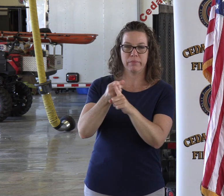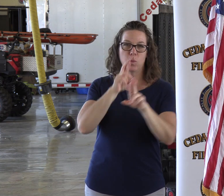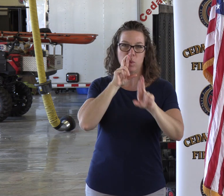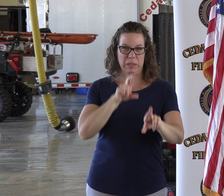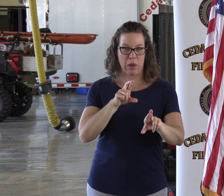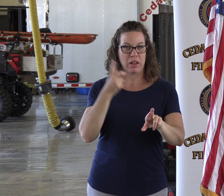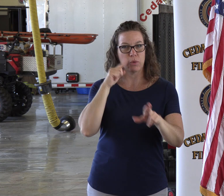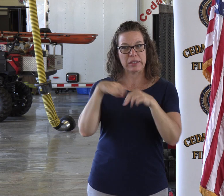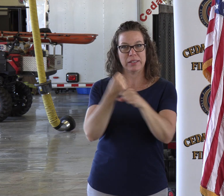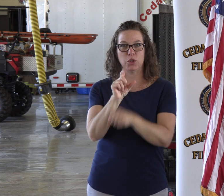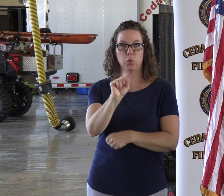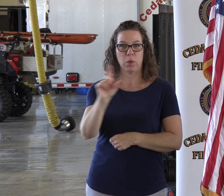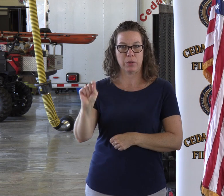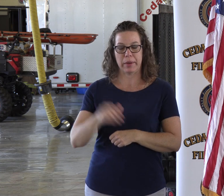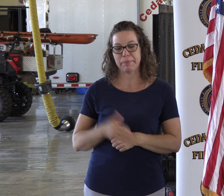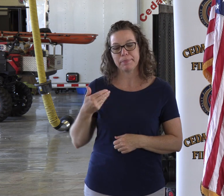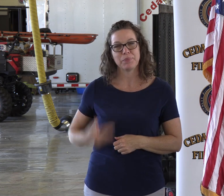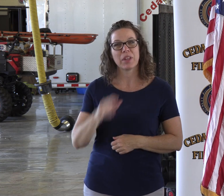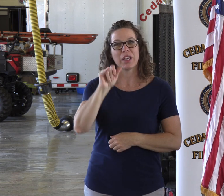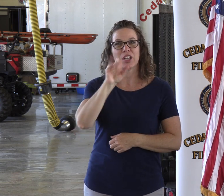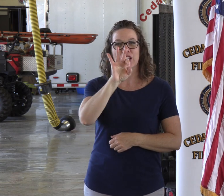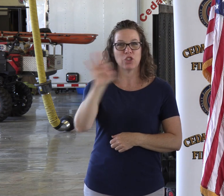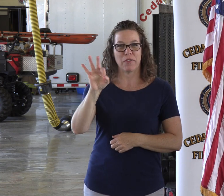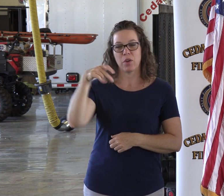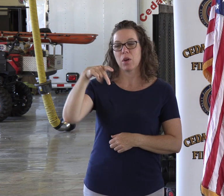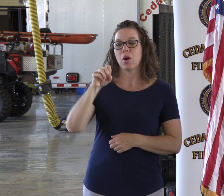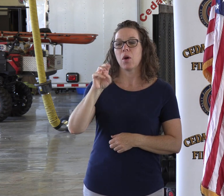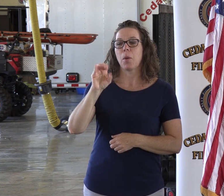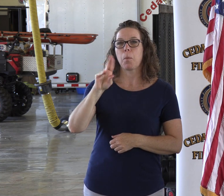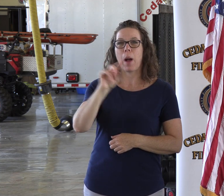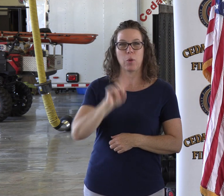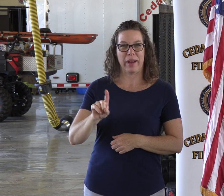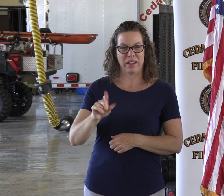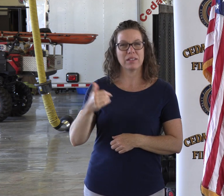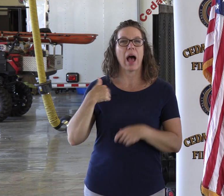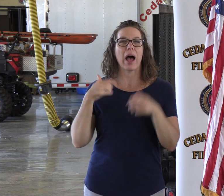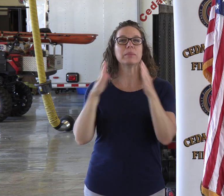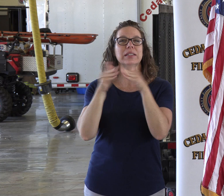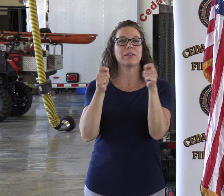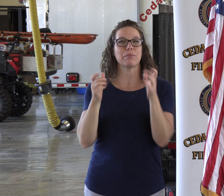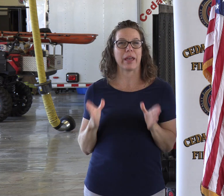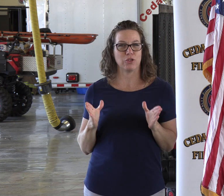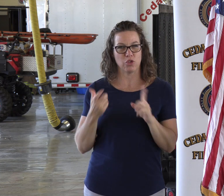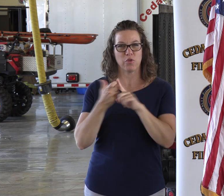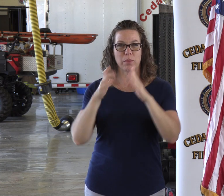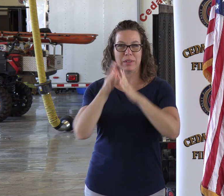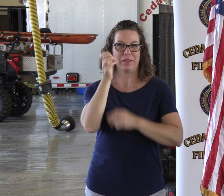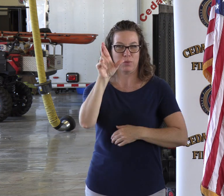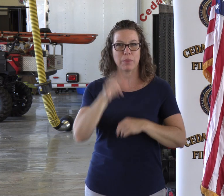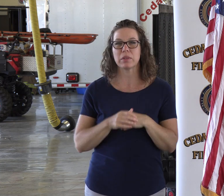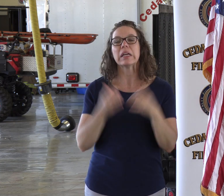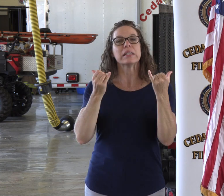2020. My name is Jeff Pomeranz. I'm City Manager, City of Cedar Rapids. We have a number of speakers